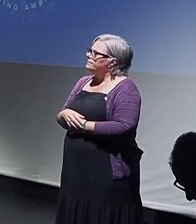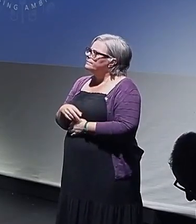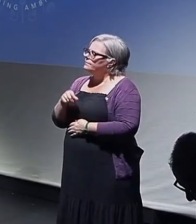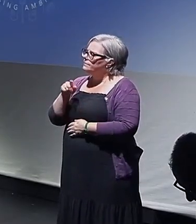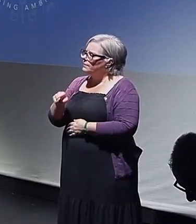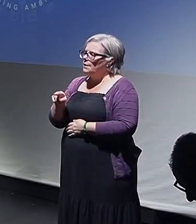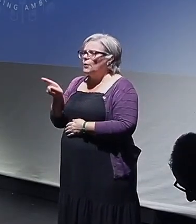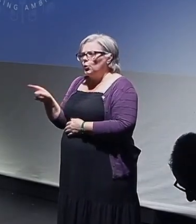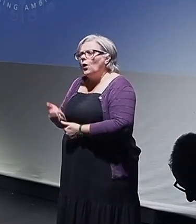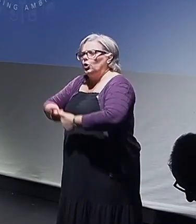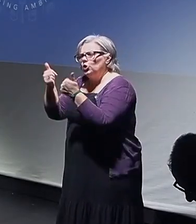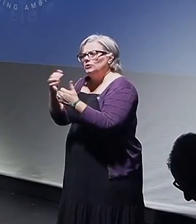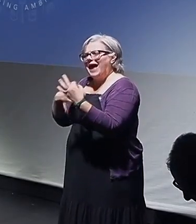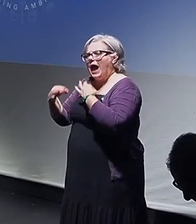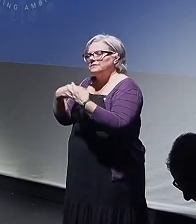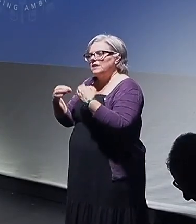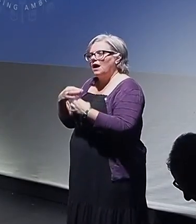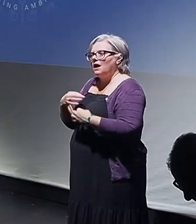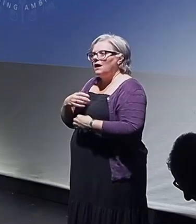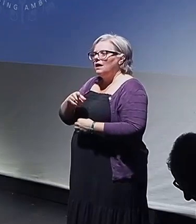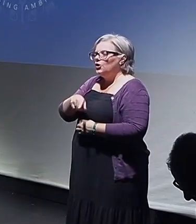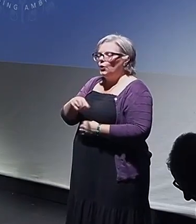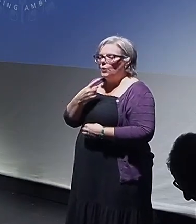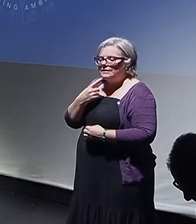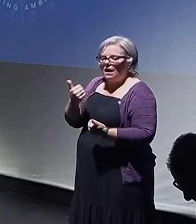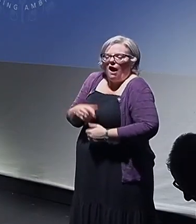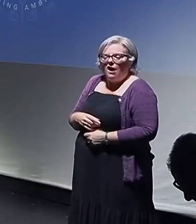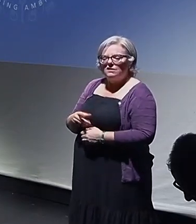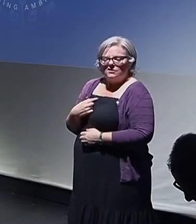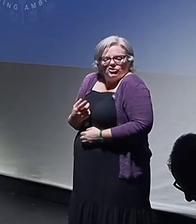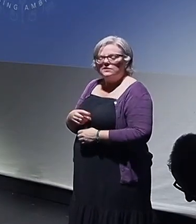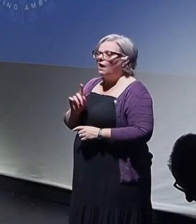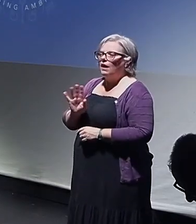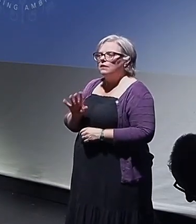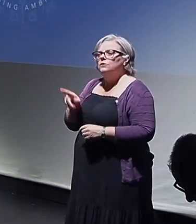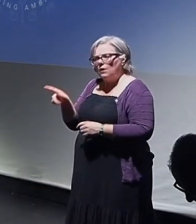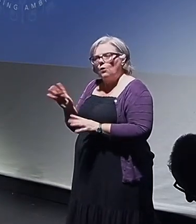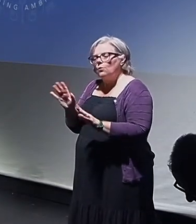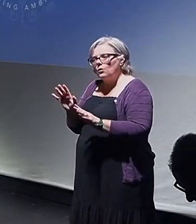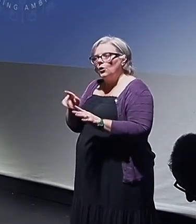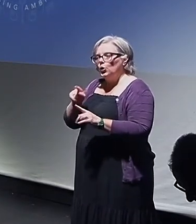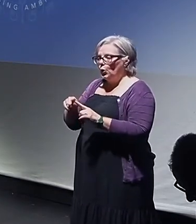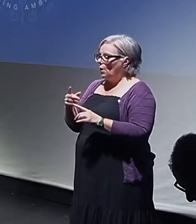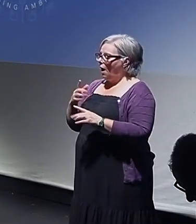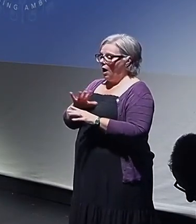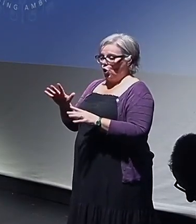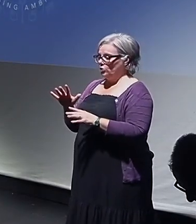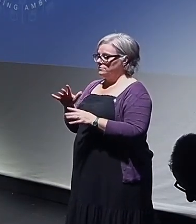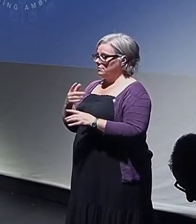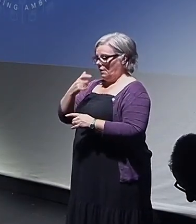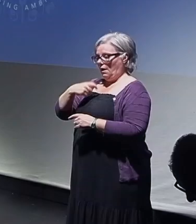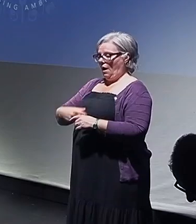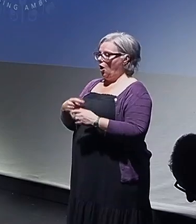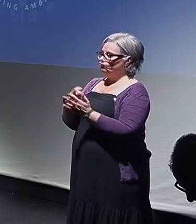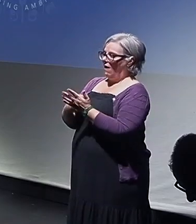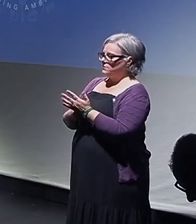are such a good actor that you don't just go, oh, it's another Russell thing. Is within a couple of minutes you're not Russell, you're it. And